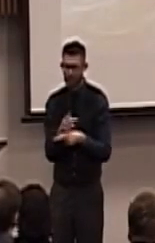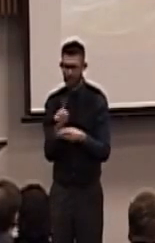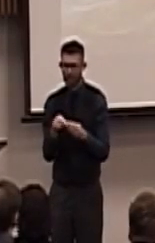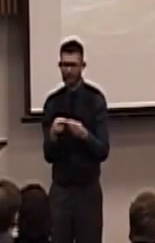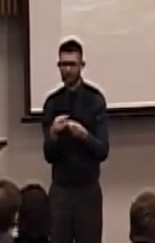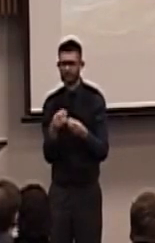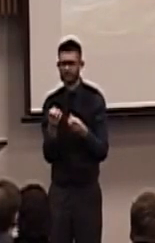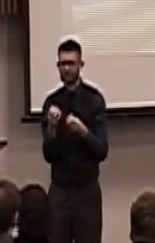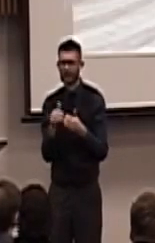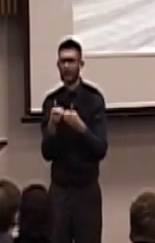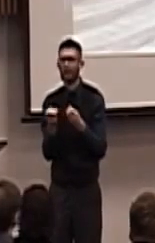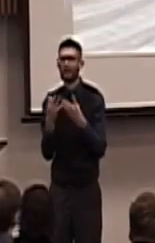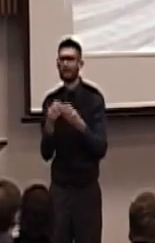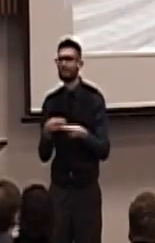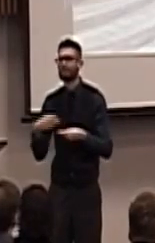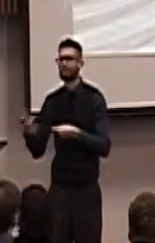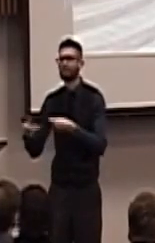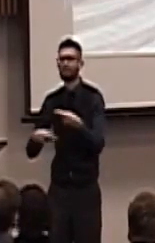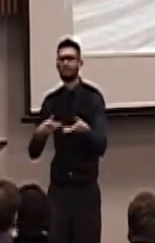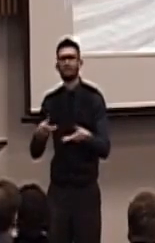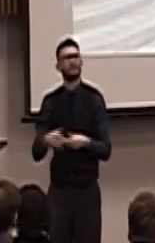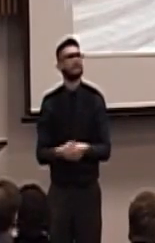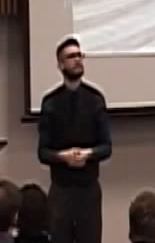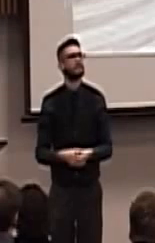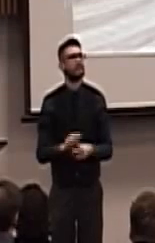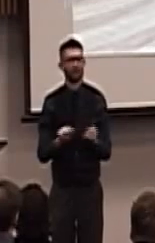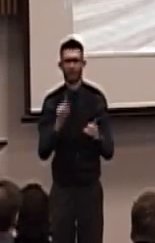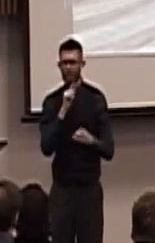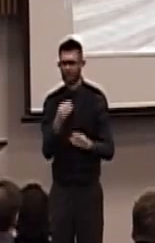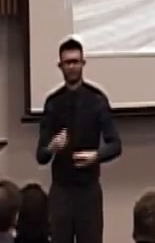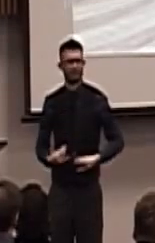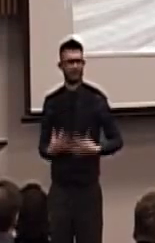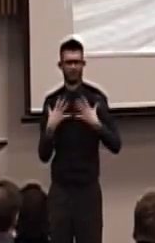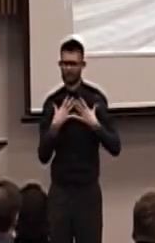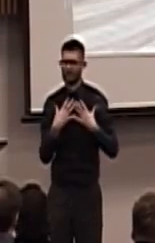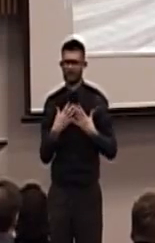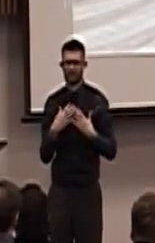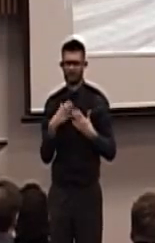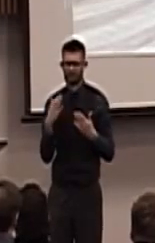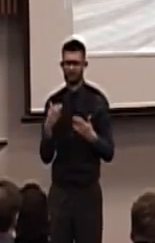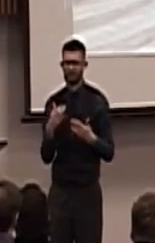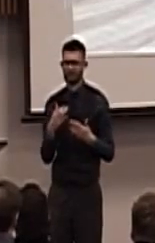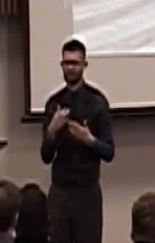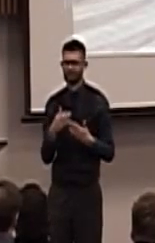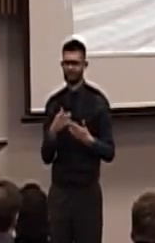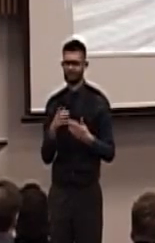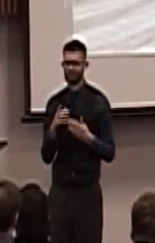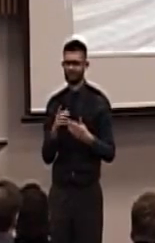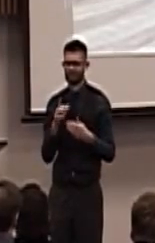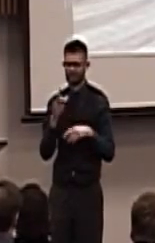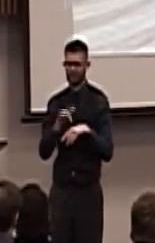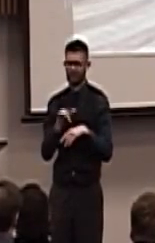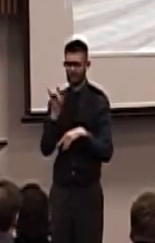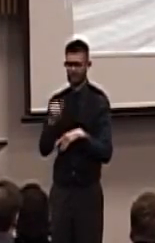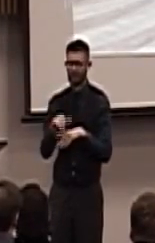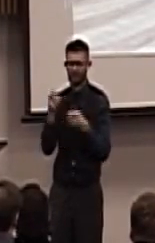But it's very, very moving to be able to be there for this 14 men graduating